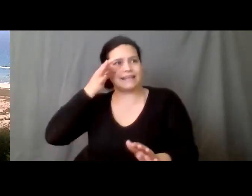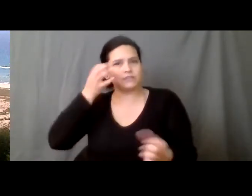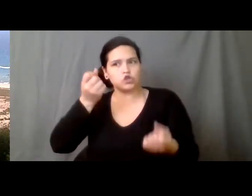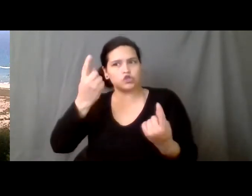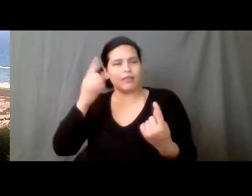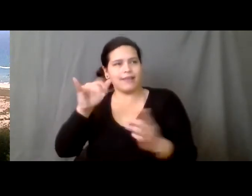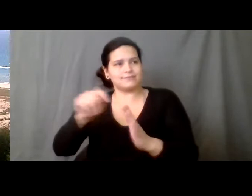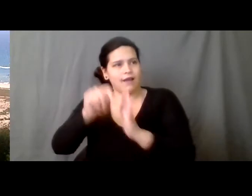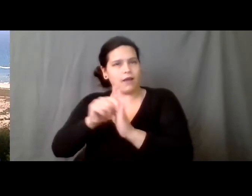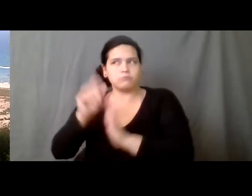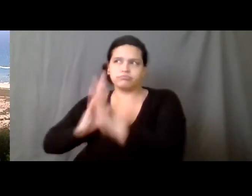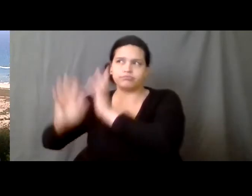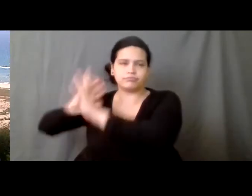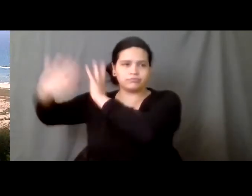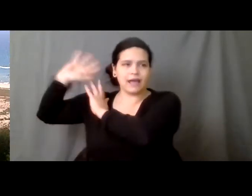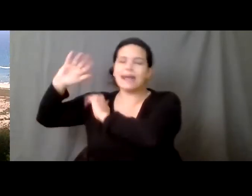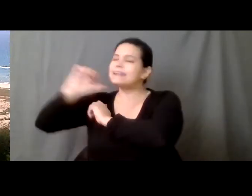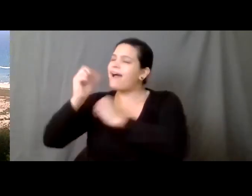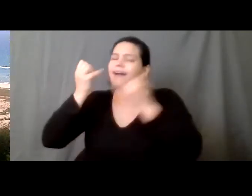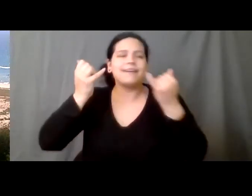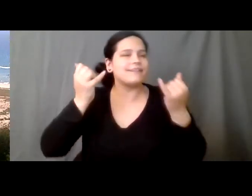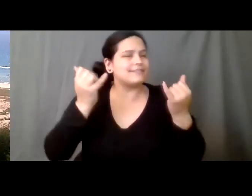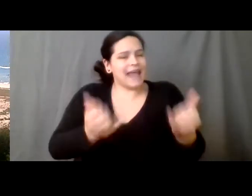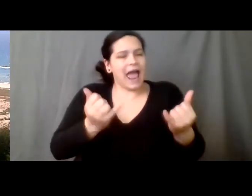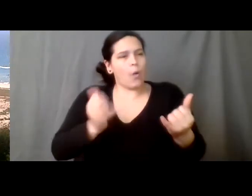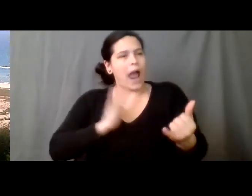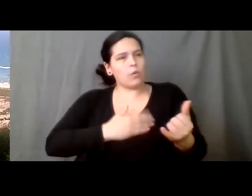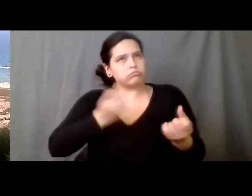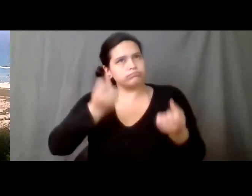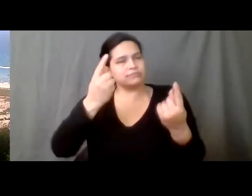the way some attorneys might parse those words today. And so